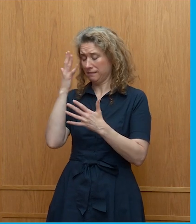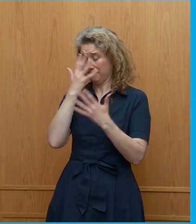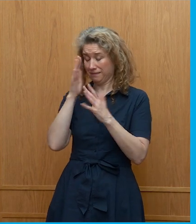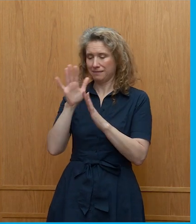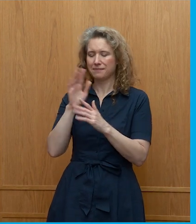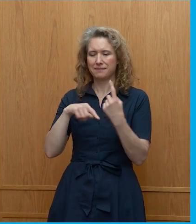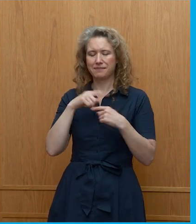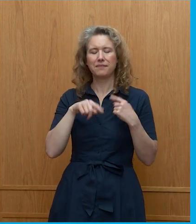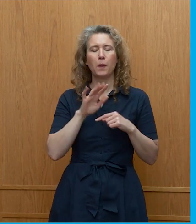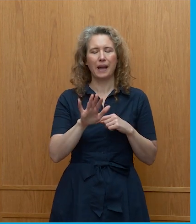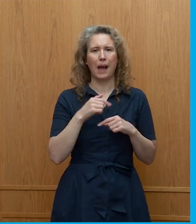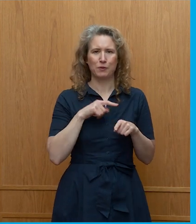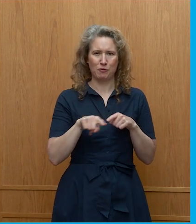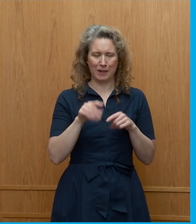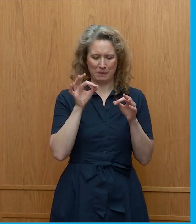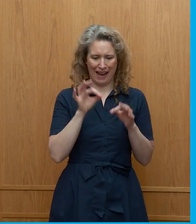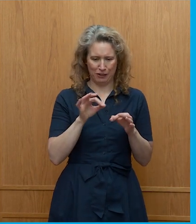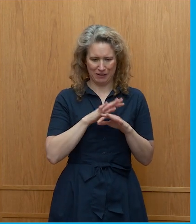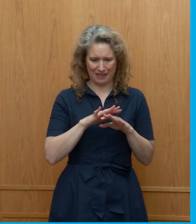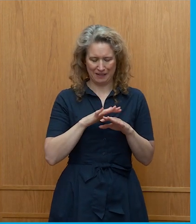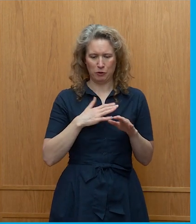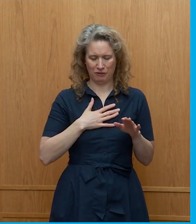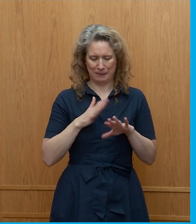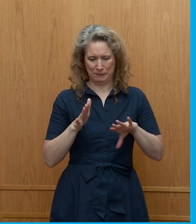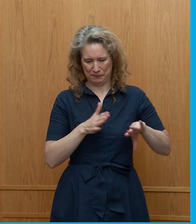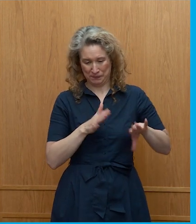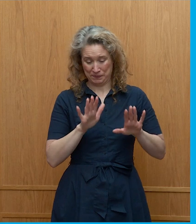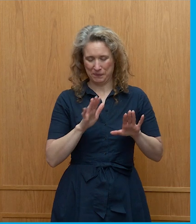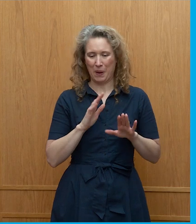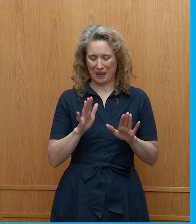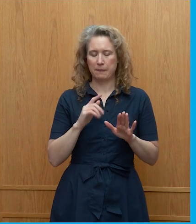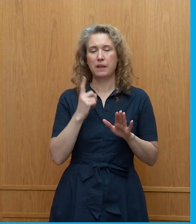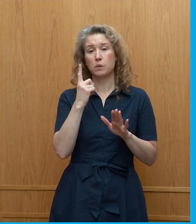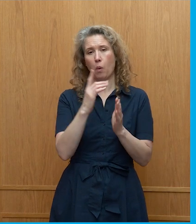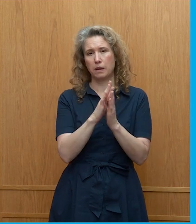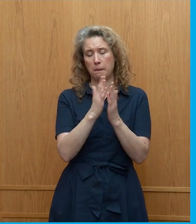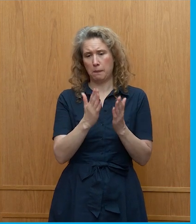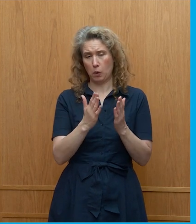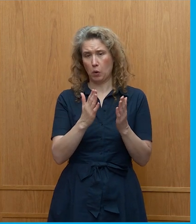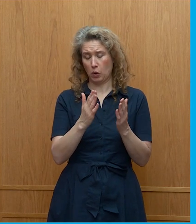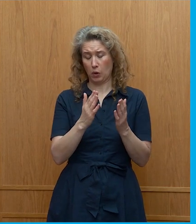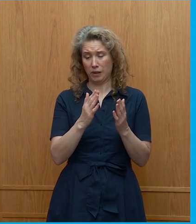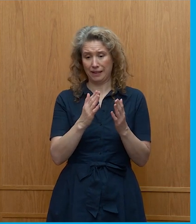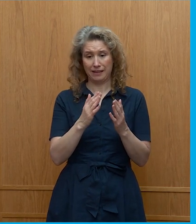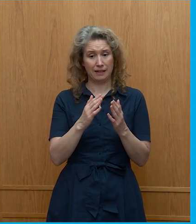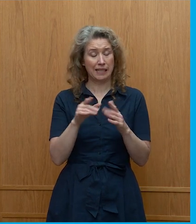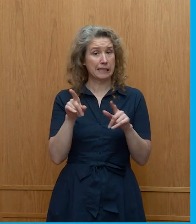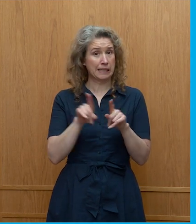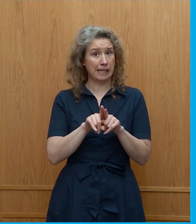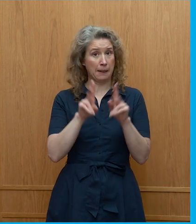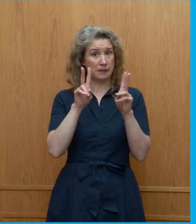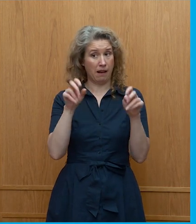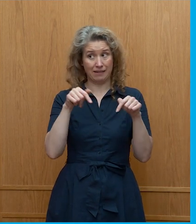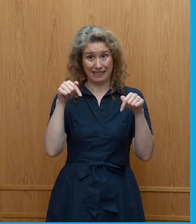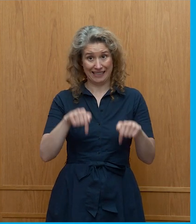I was trying to be accurate and I apologize for that now there's a book which oddly enough is exactly the same title as that